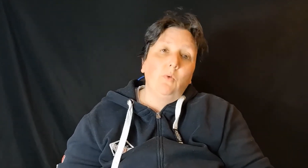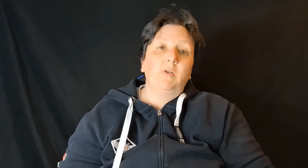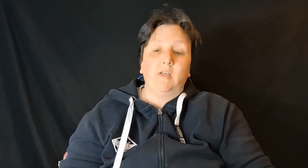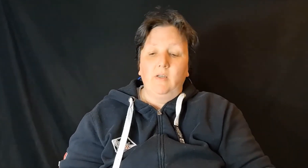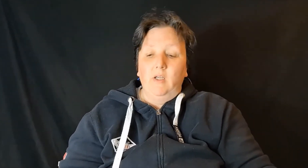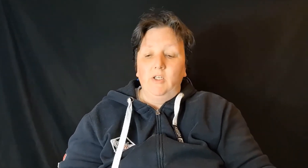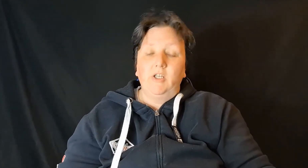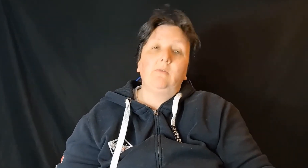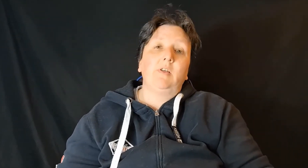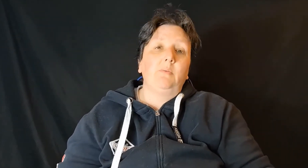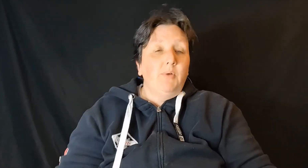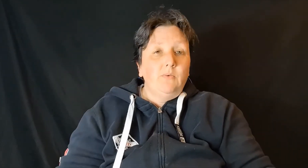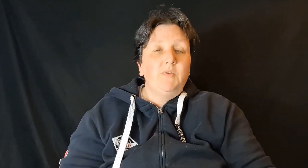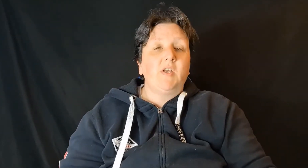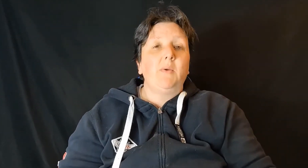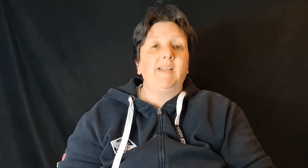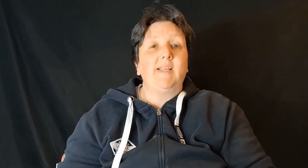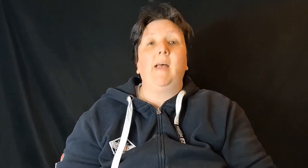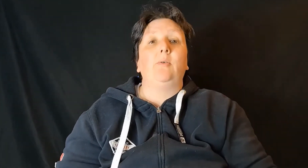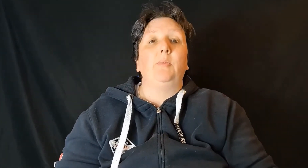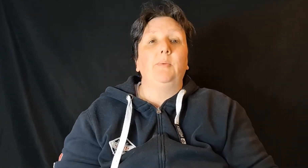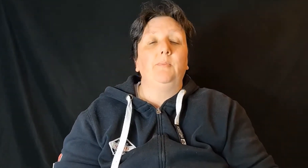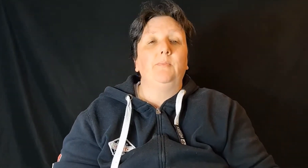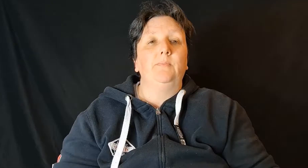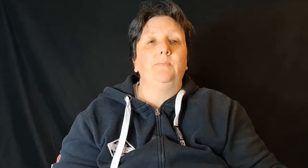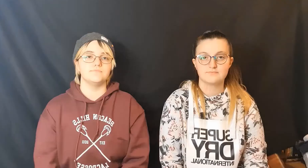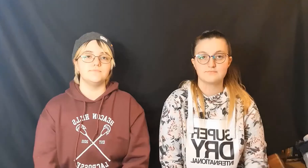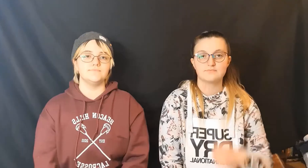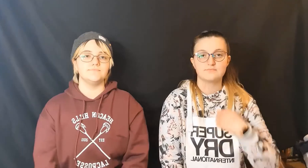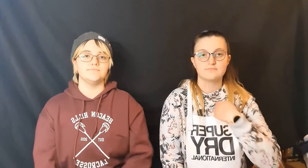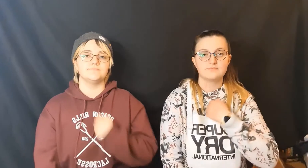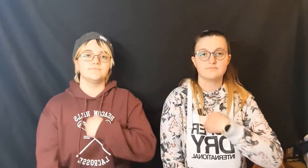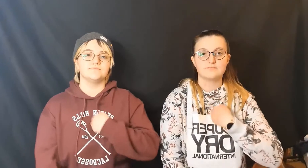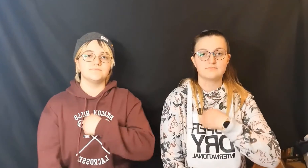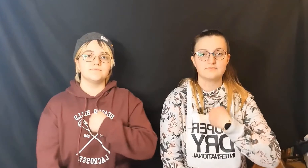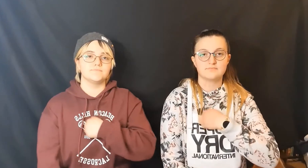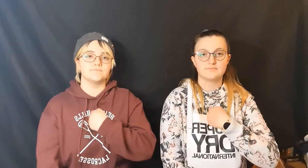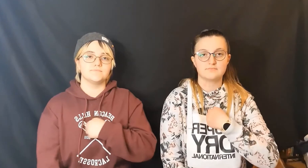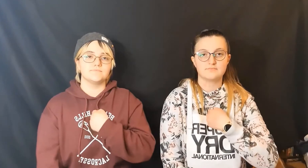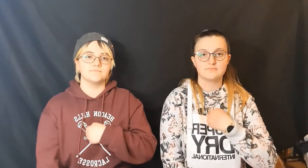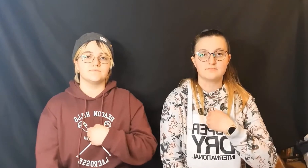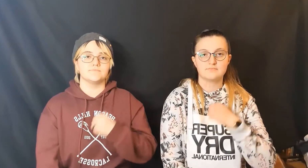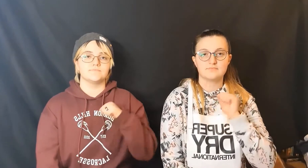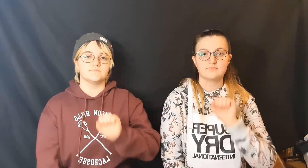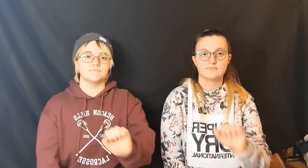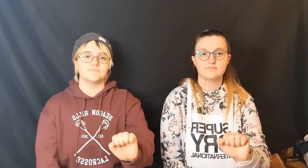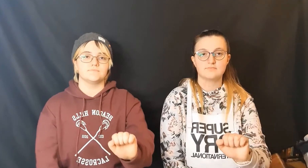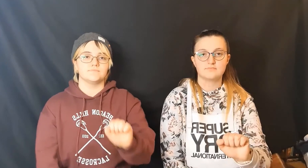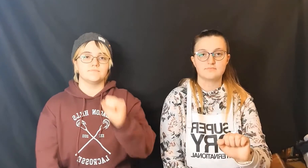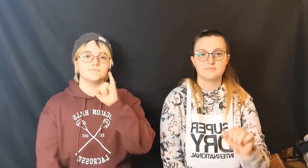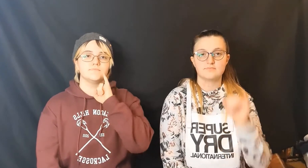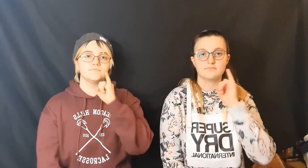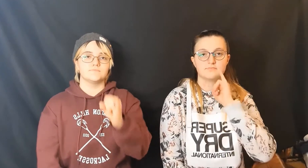water, shelter, but also his help. Forgive us our trespasses.